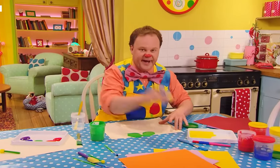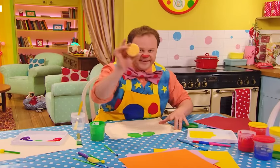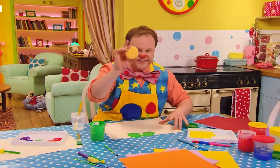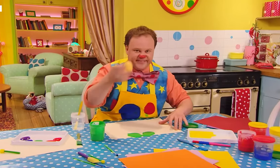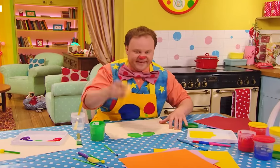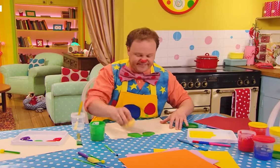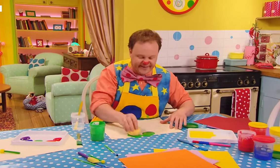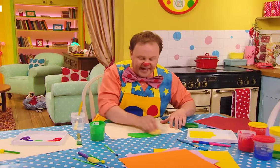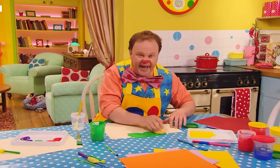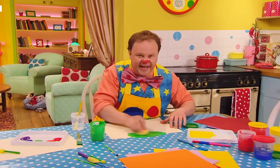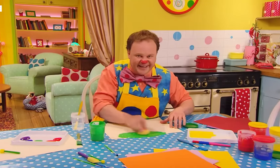I'll use this.